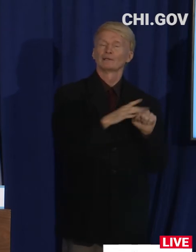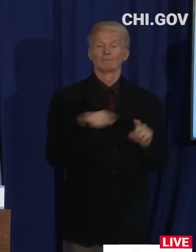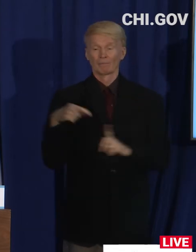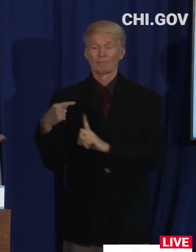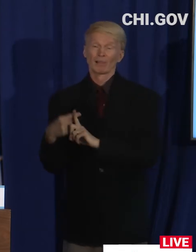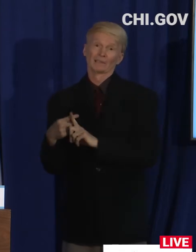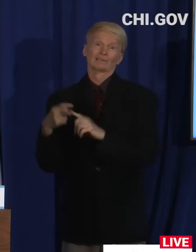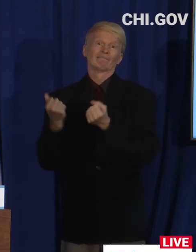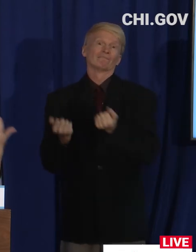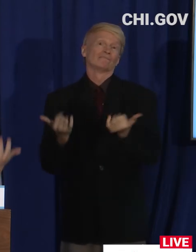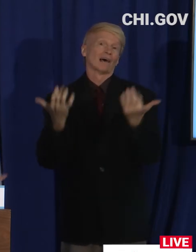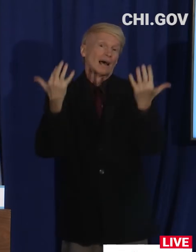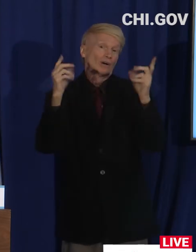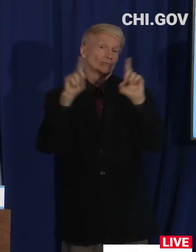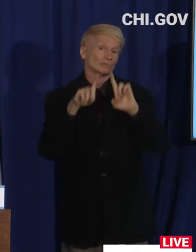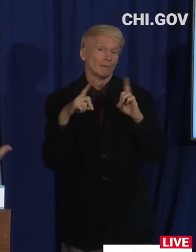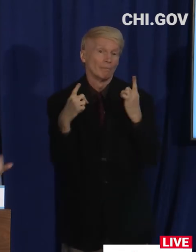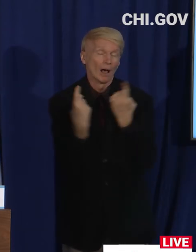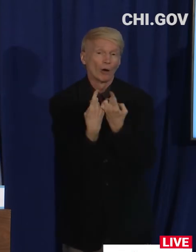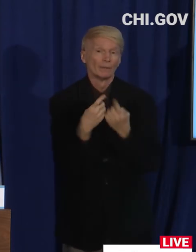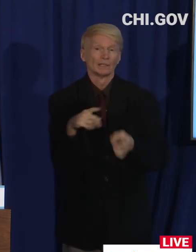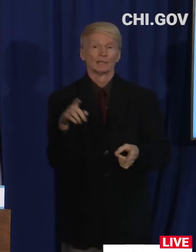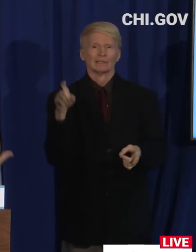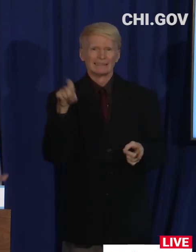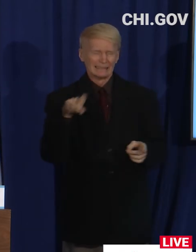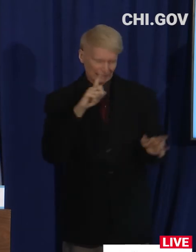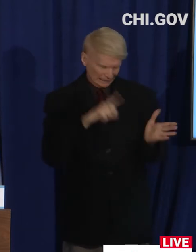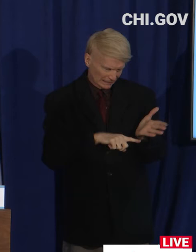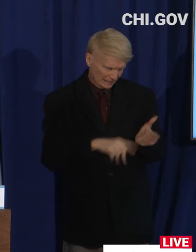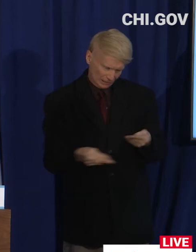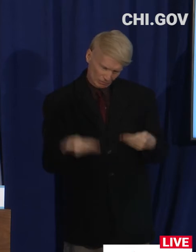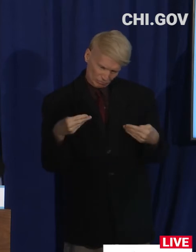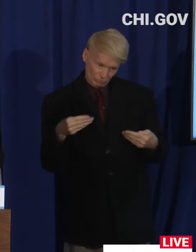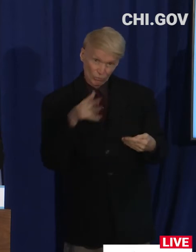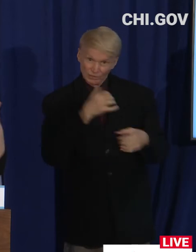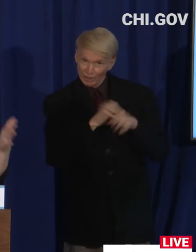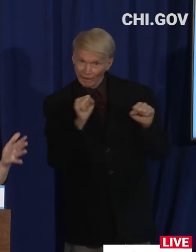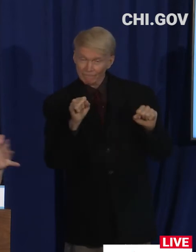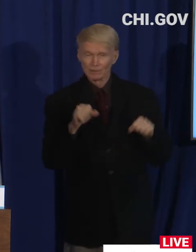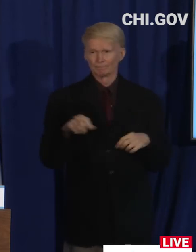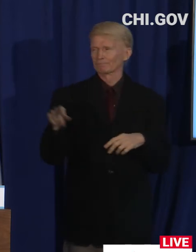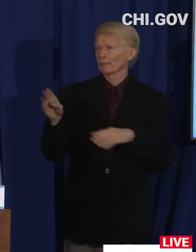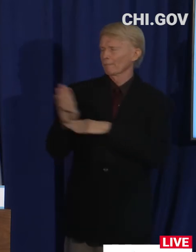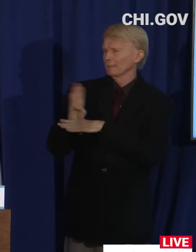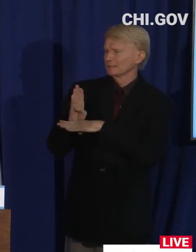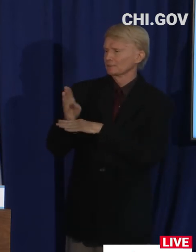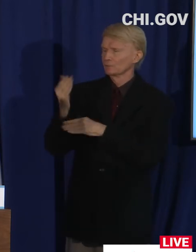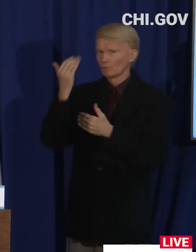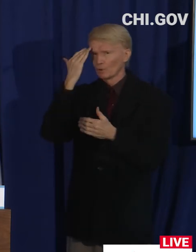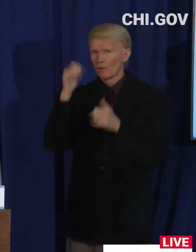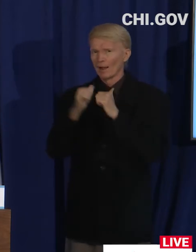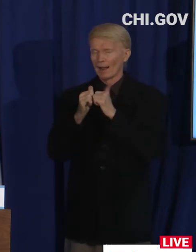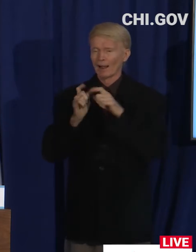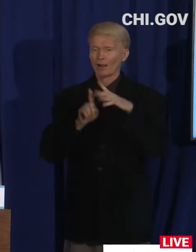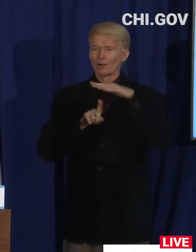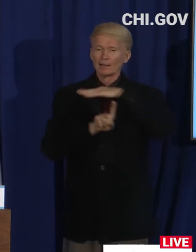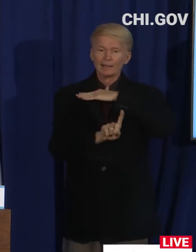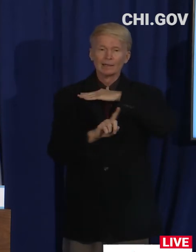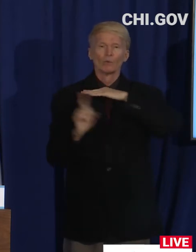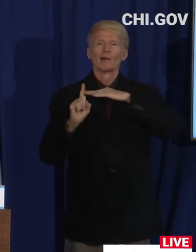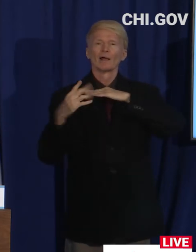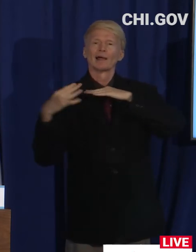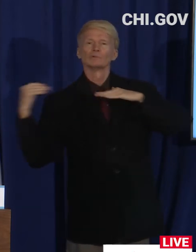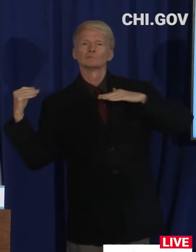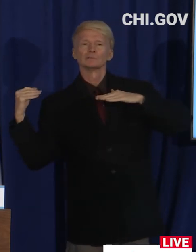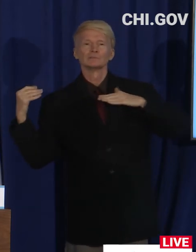that the fire department is evaluating plans. The business affairs department, we're looking at entries and exits. We want these